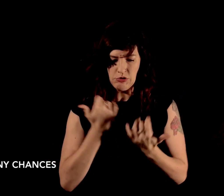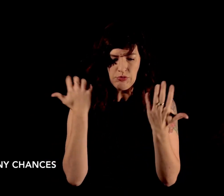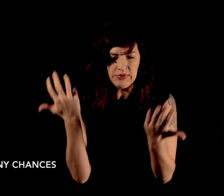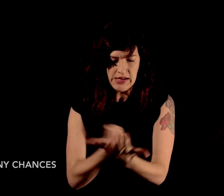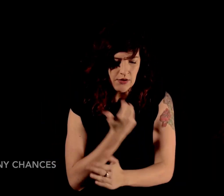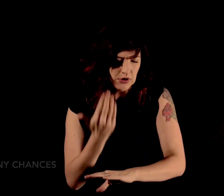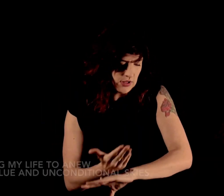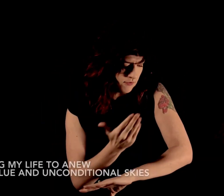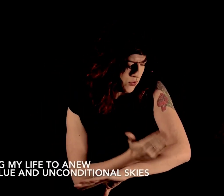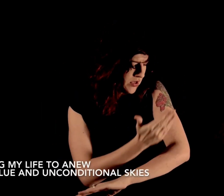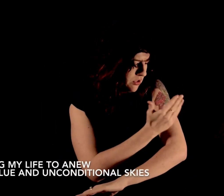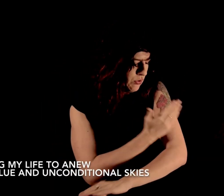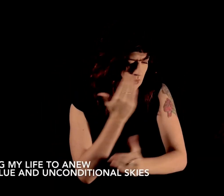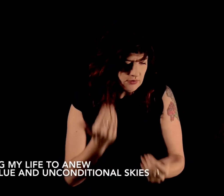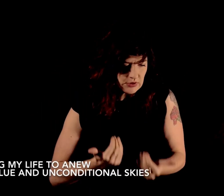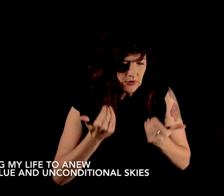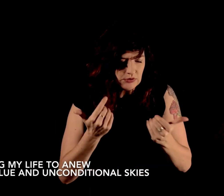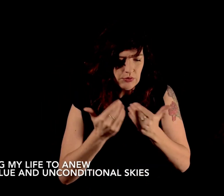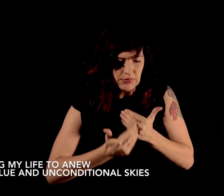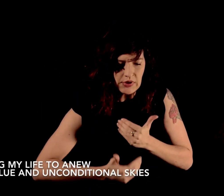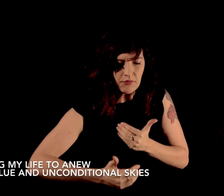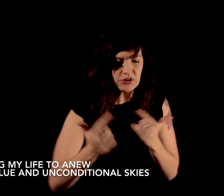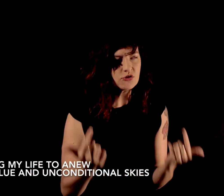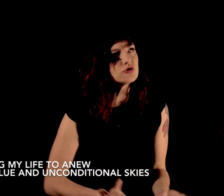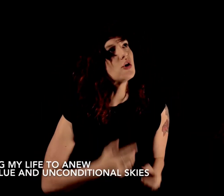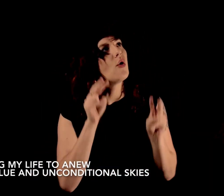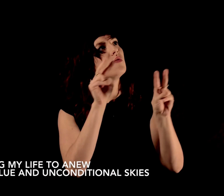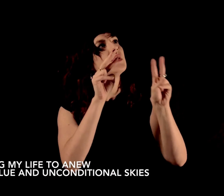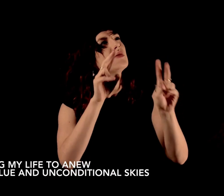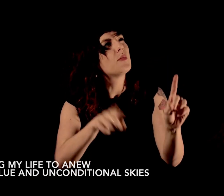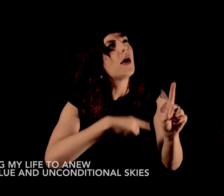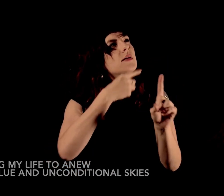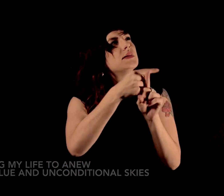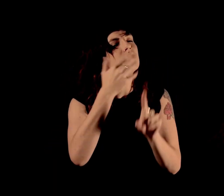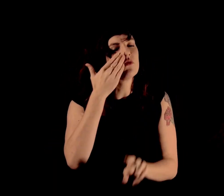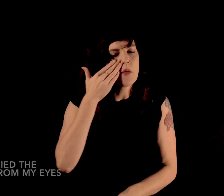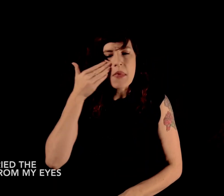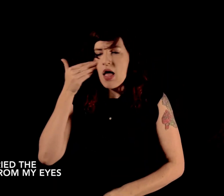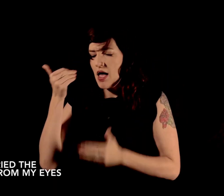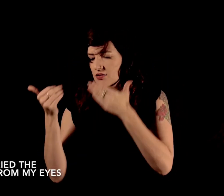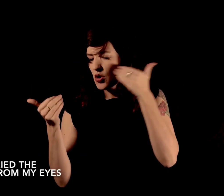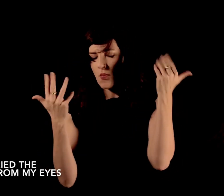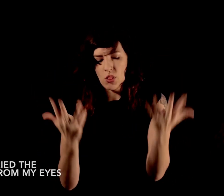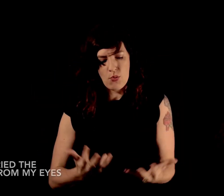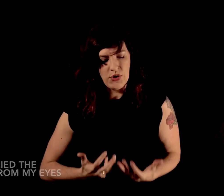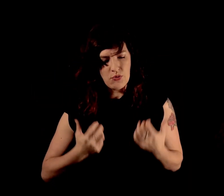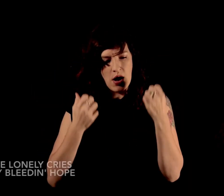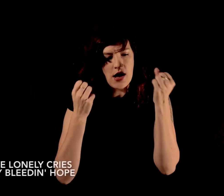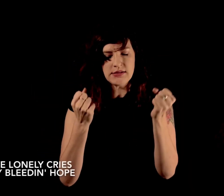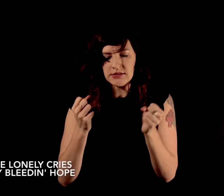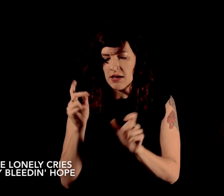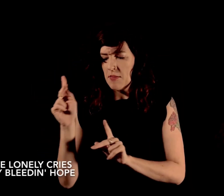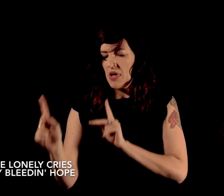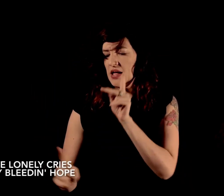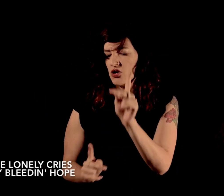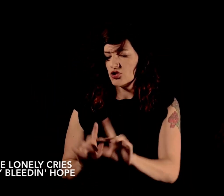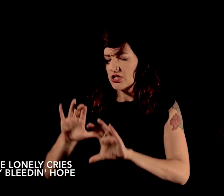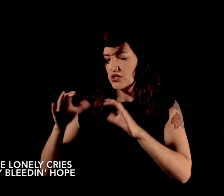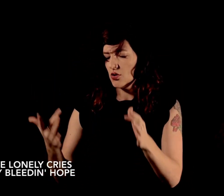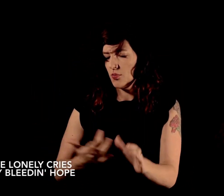to bring my life to an end. Clear blue and unconditional skies have dried the tears from my eyes. No one lonely cries. My only leading hope is